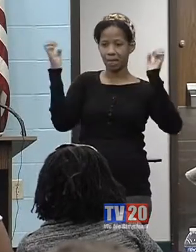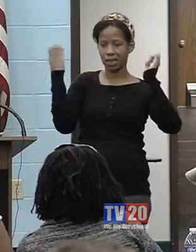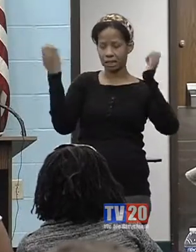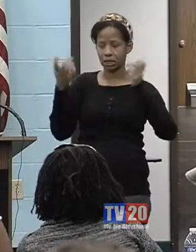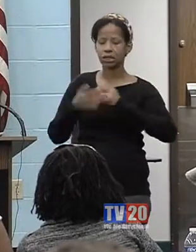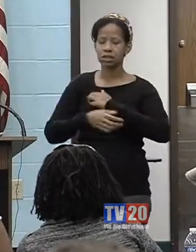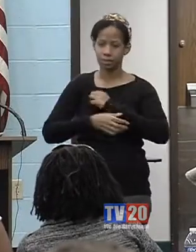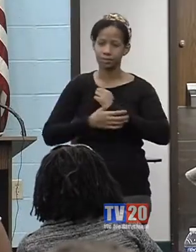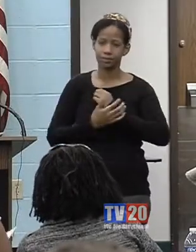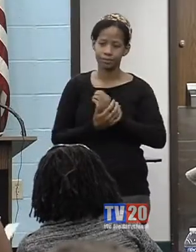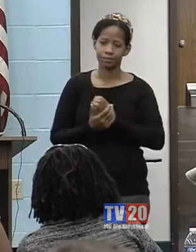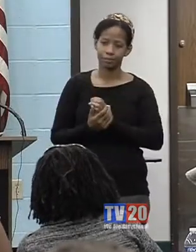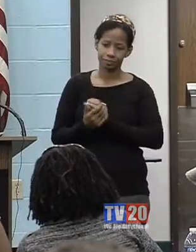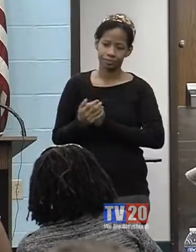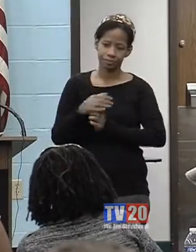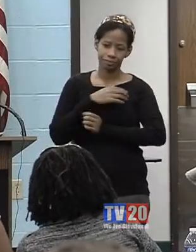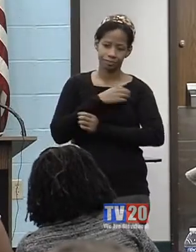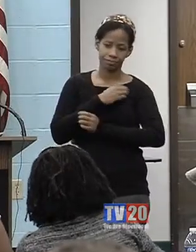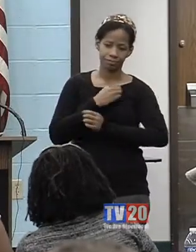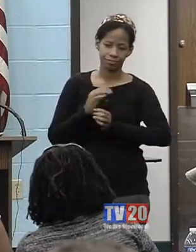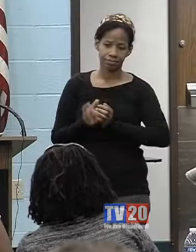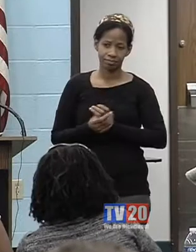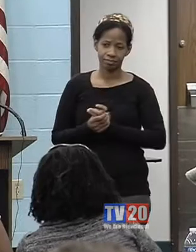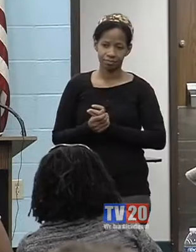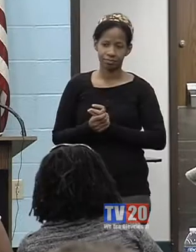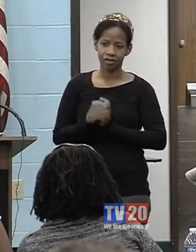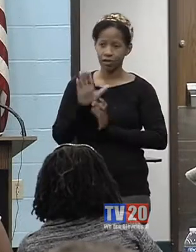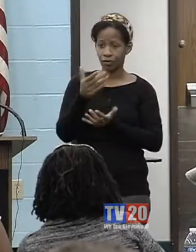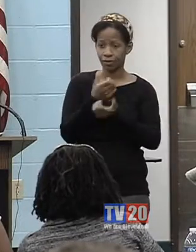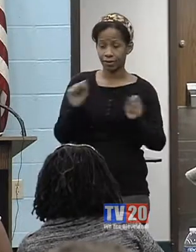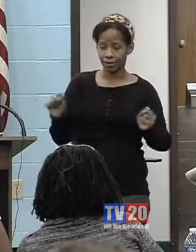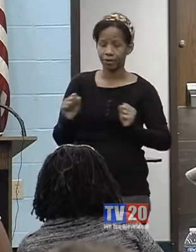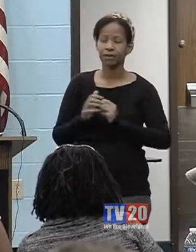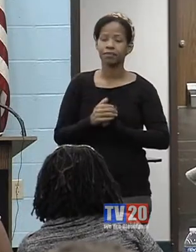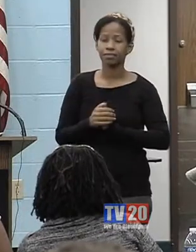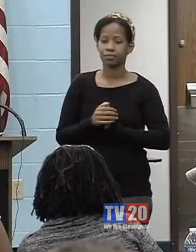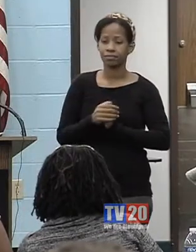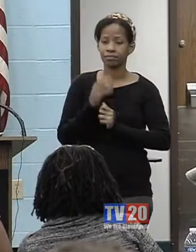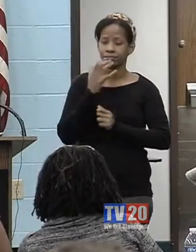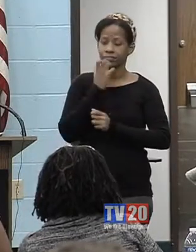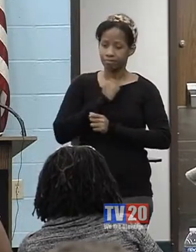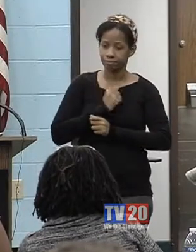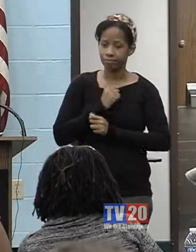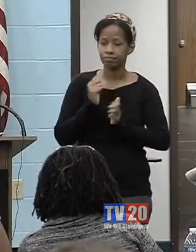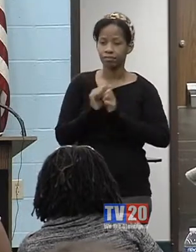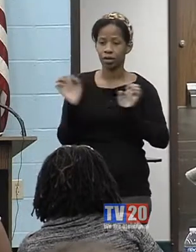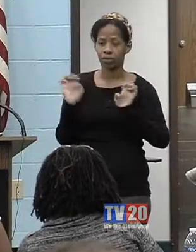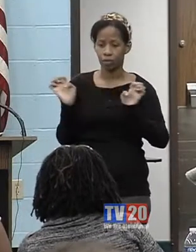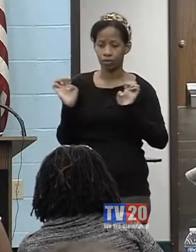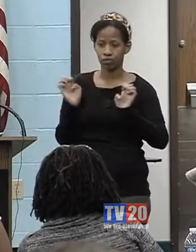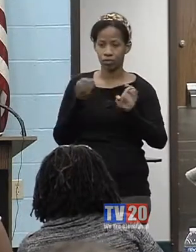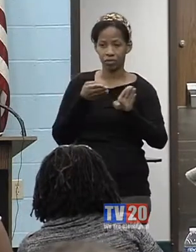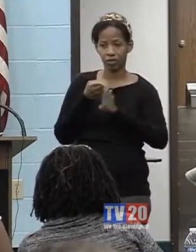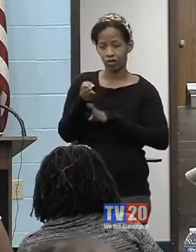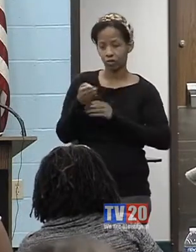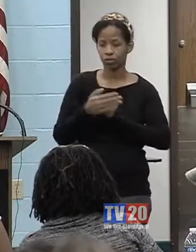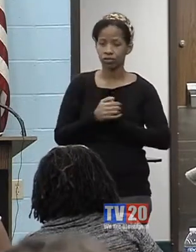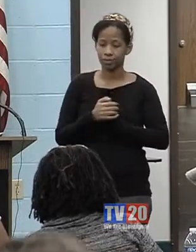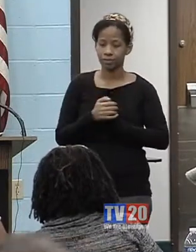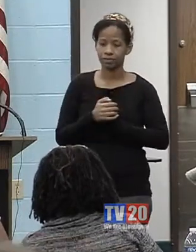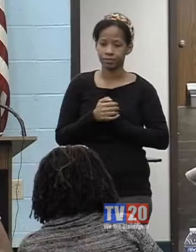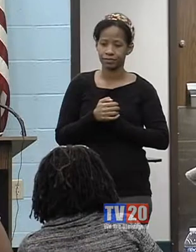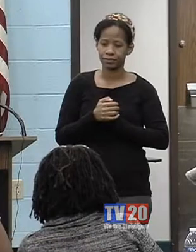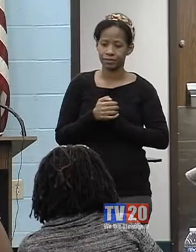their refrigerator called File of Life. For your safety, for your care by emergency professionals,